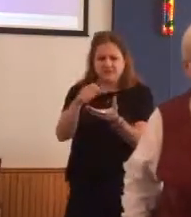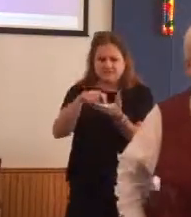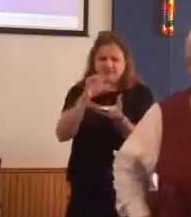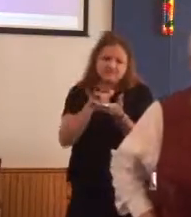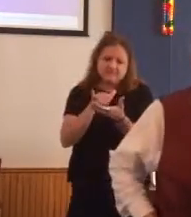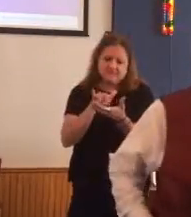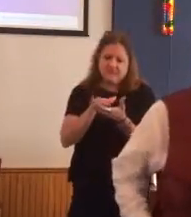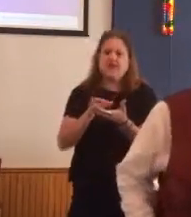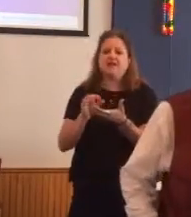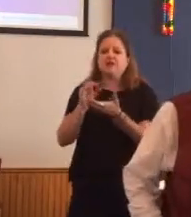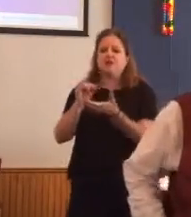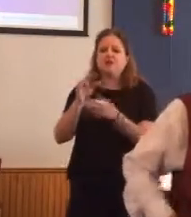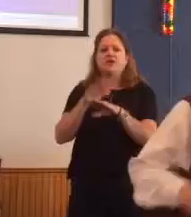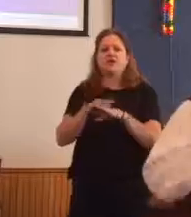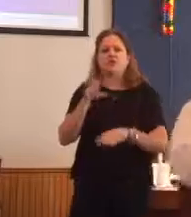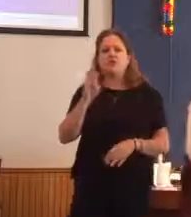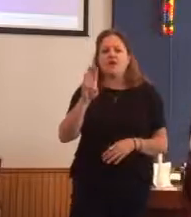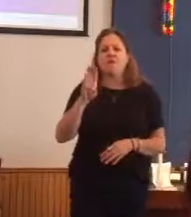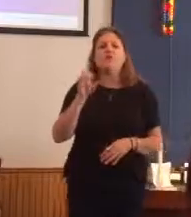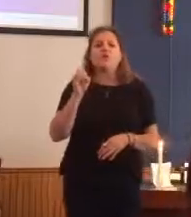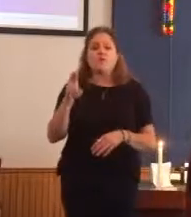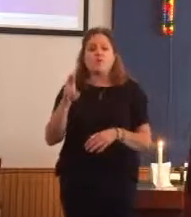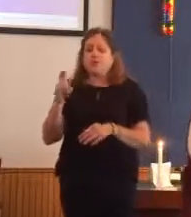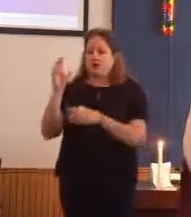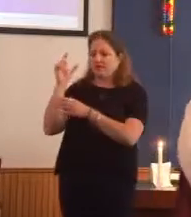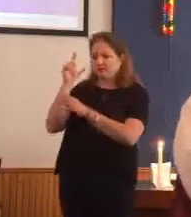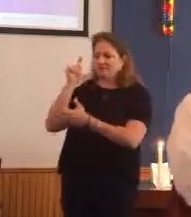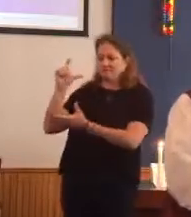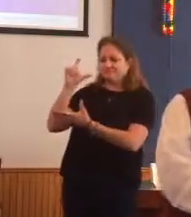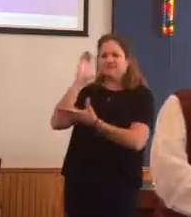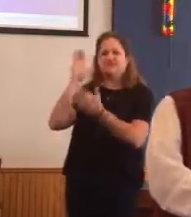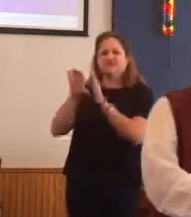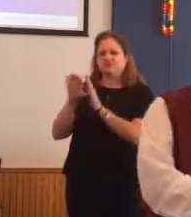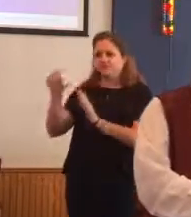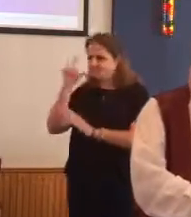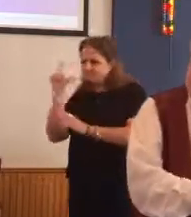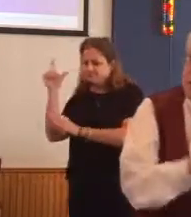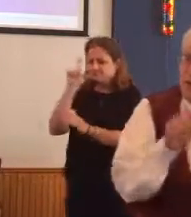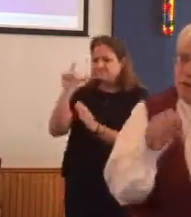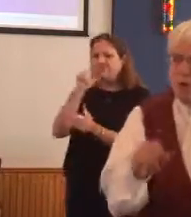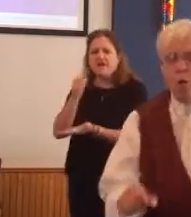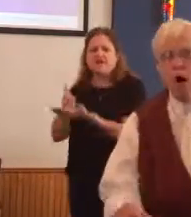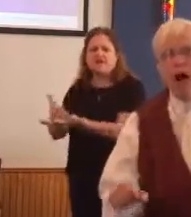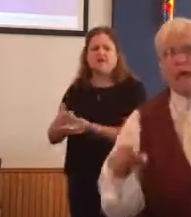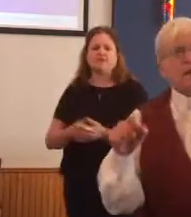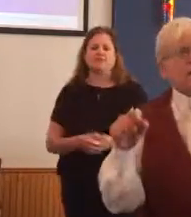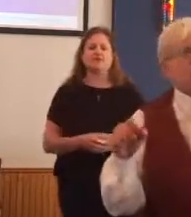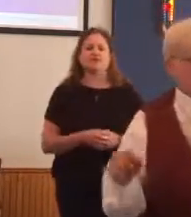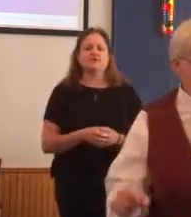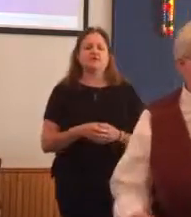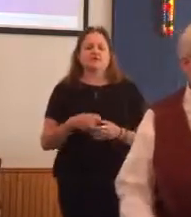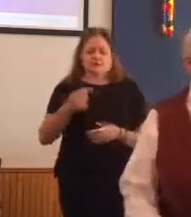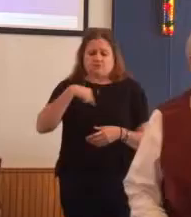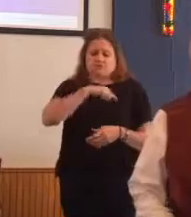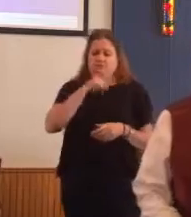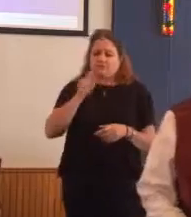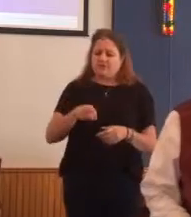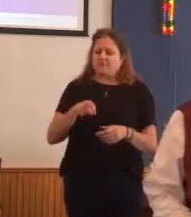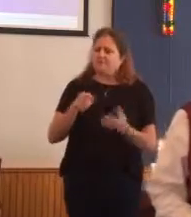posted on the web? Are we honest with ourselves about why we do